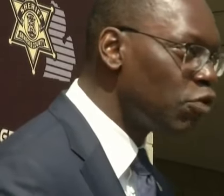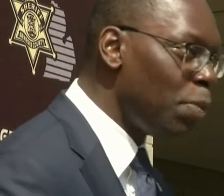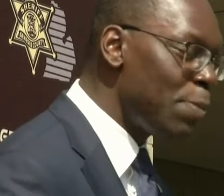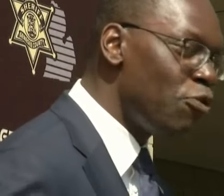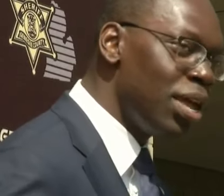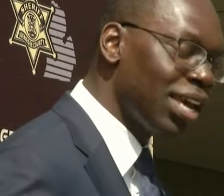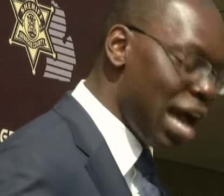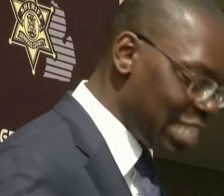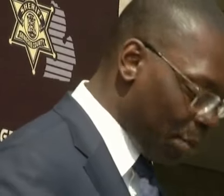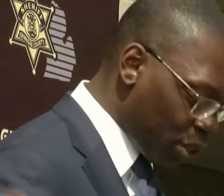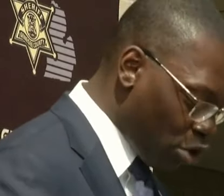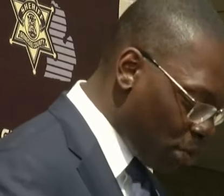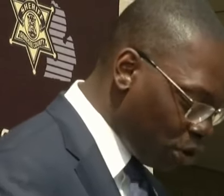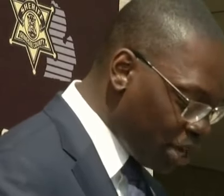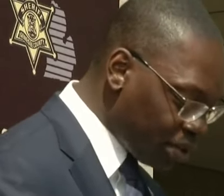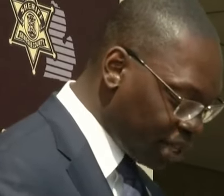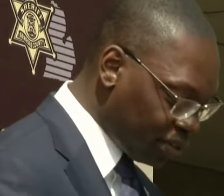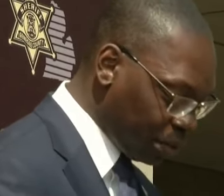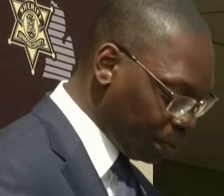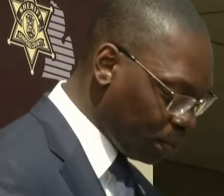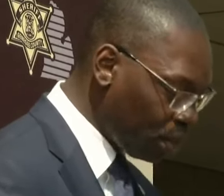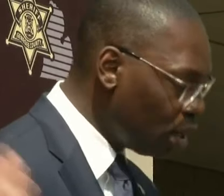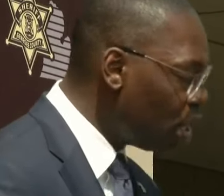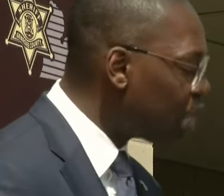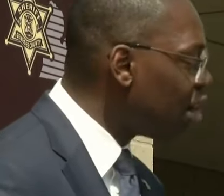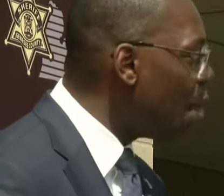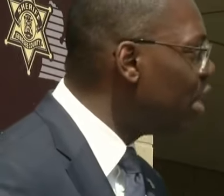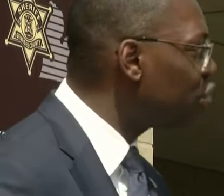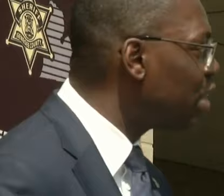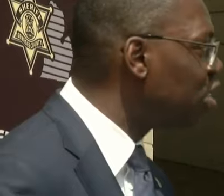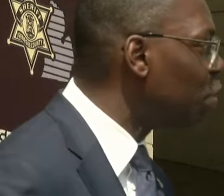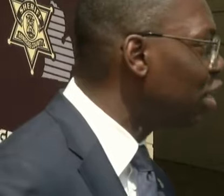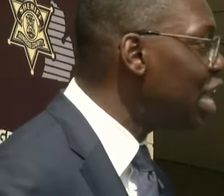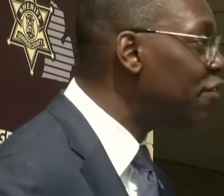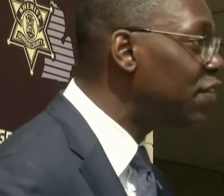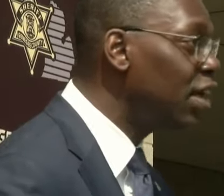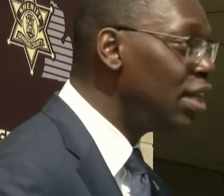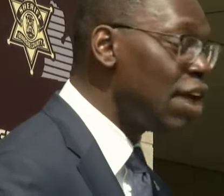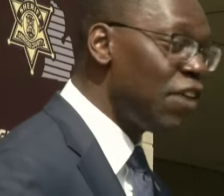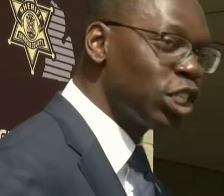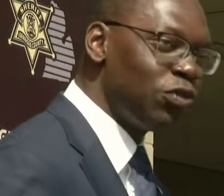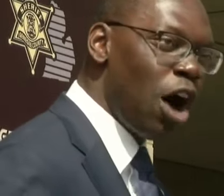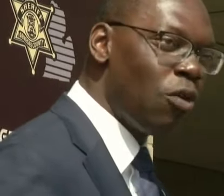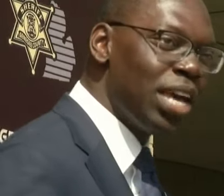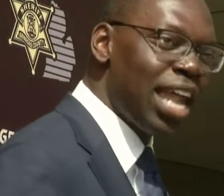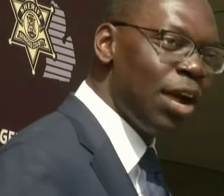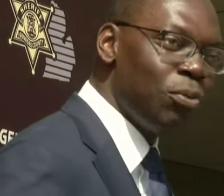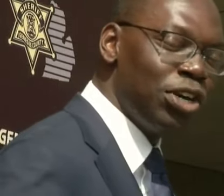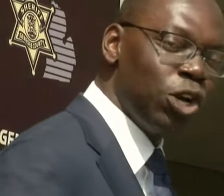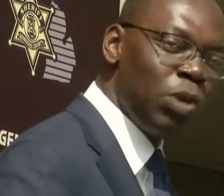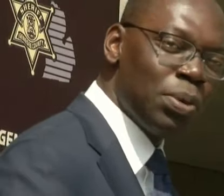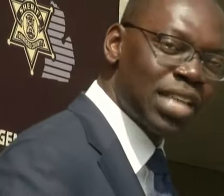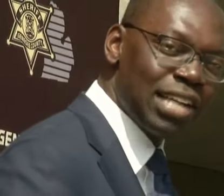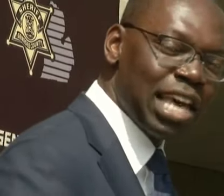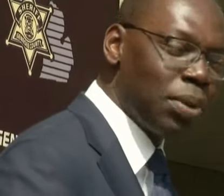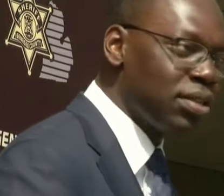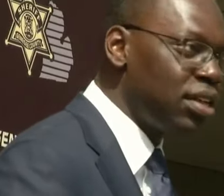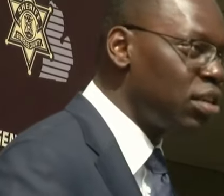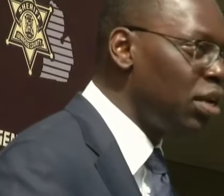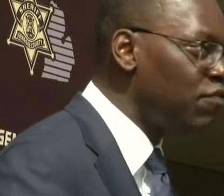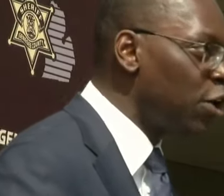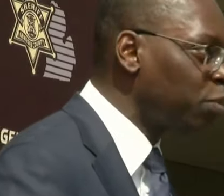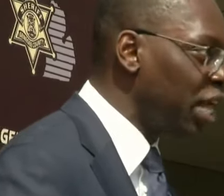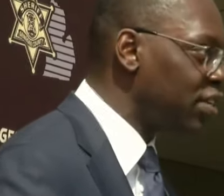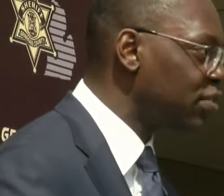outcomes for people who've been in contact with the criminal legal system. It's our administration's belief that, first of all, we got to reduce people's contact